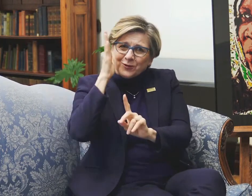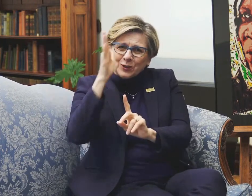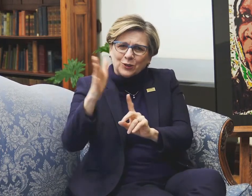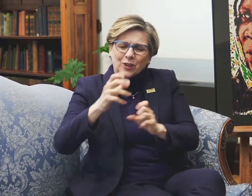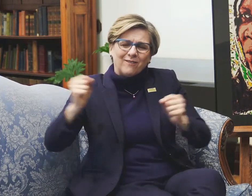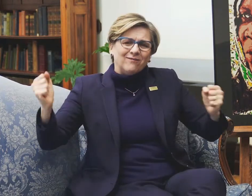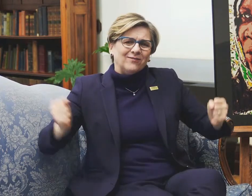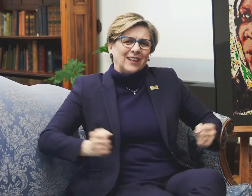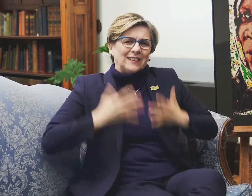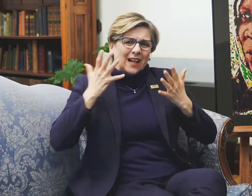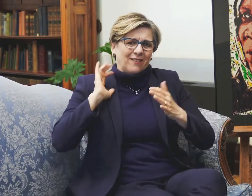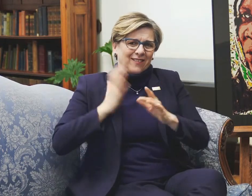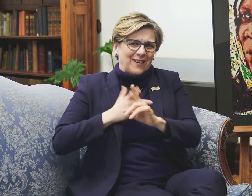of our mission.